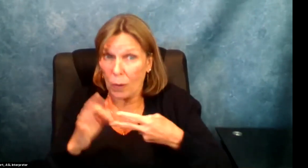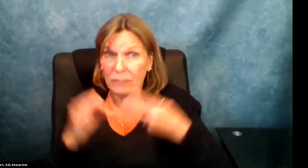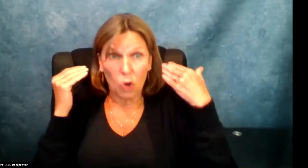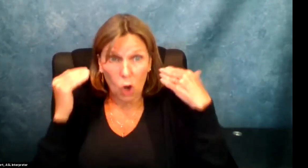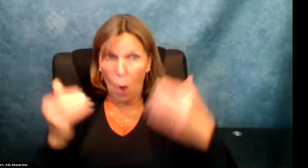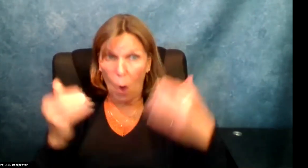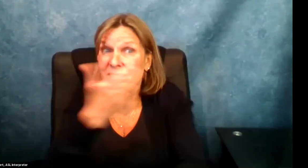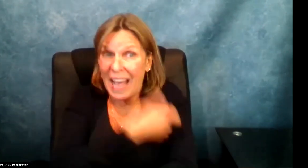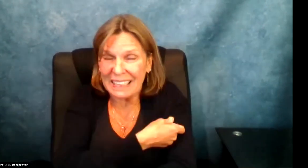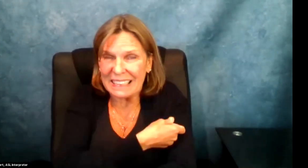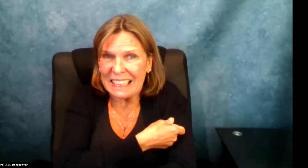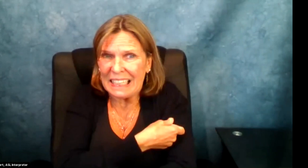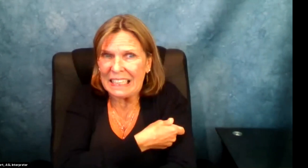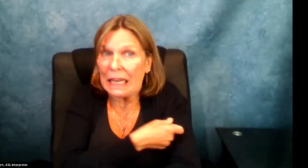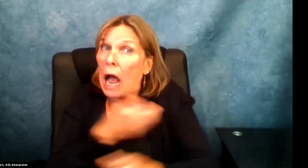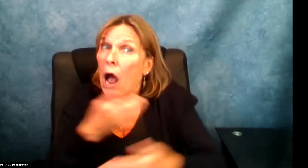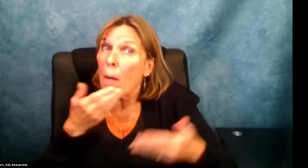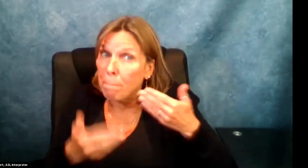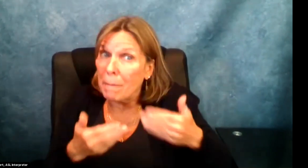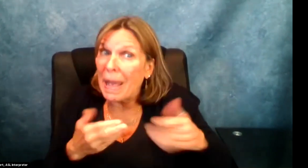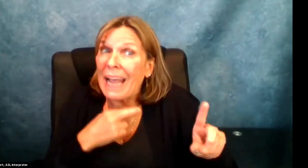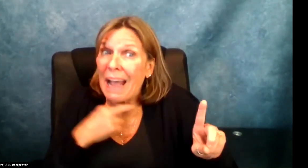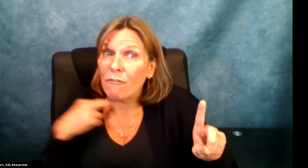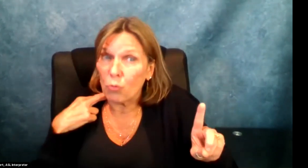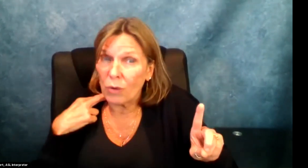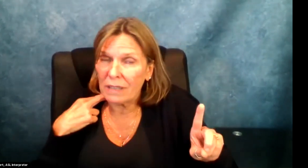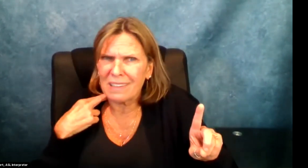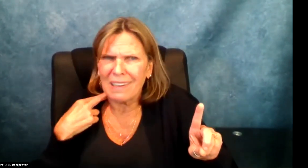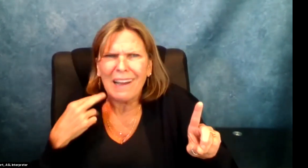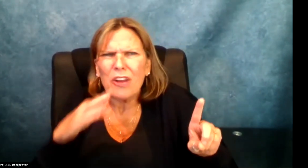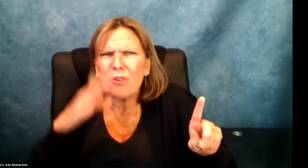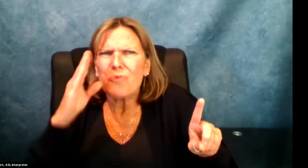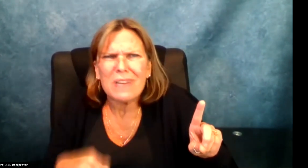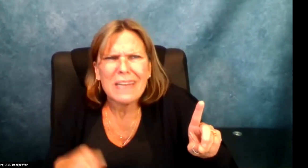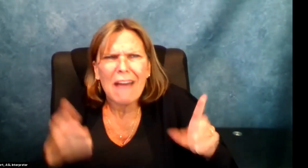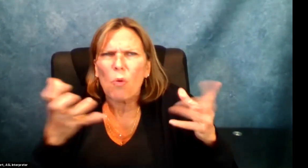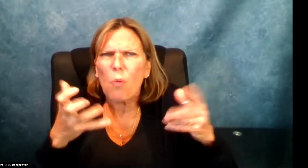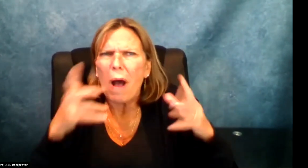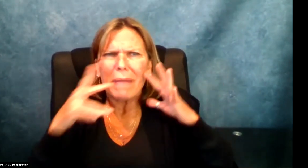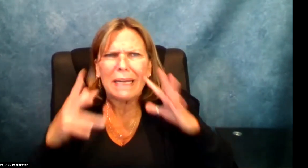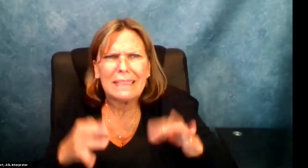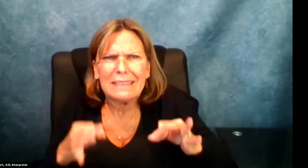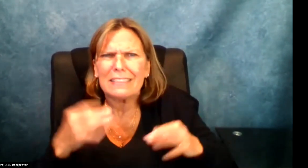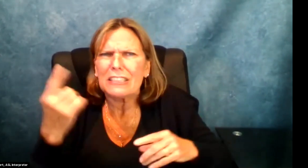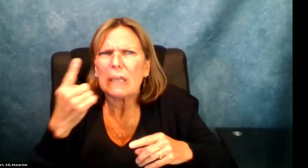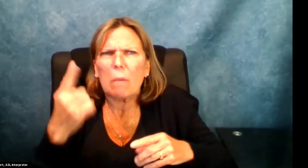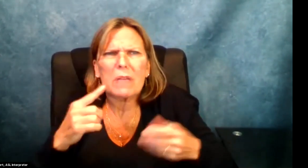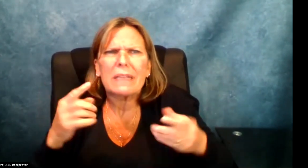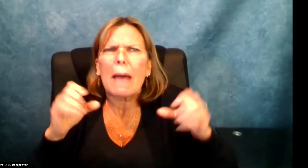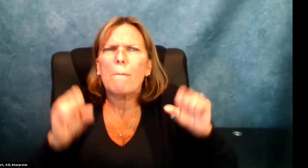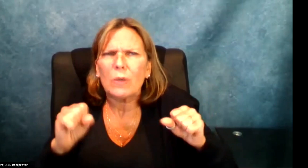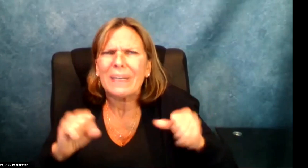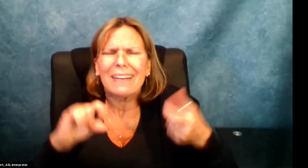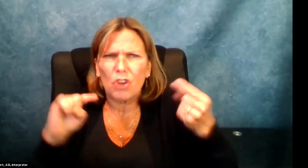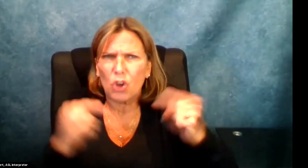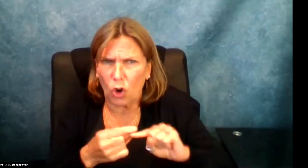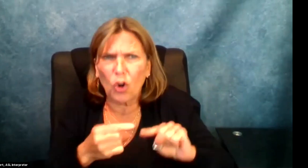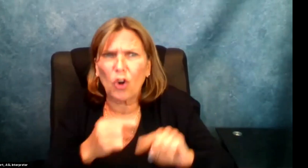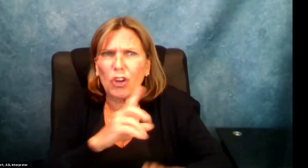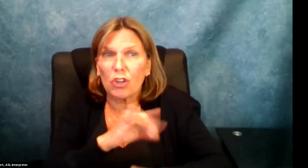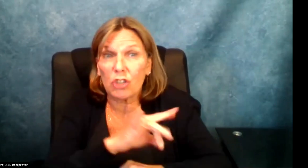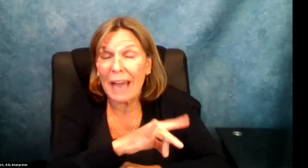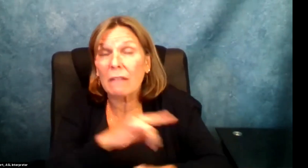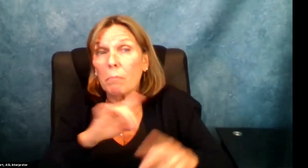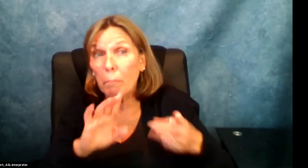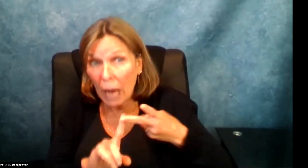them. And so it becomes a conversation around the potential risk of the vaccine and the potential risk of the disease that they could